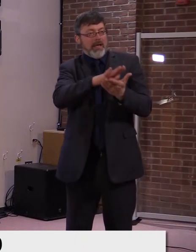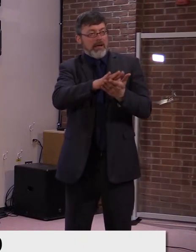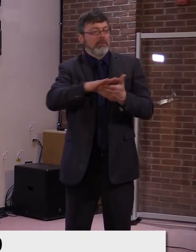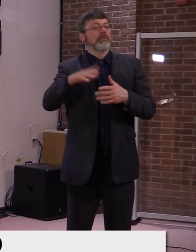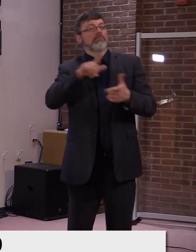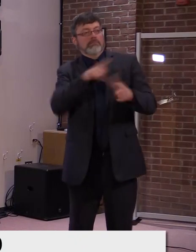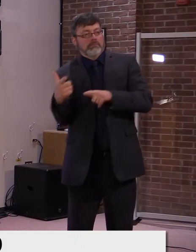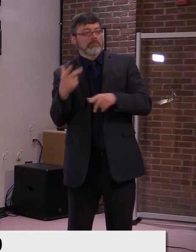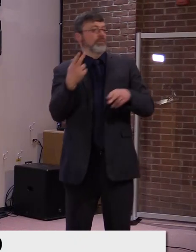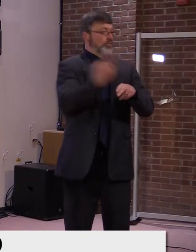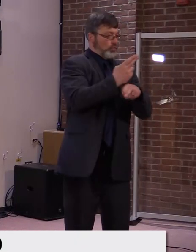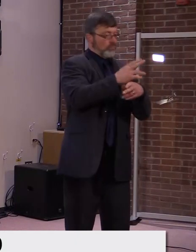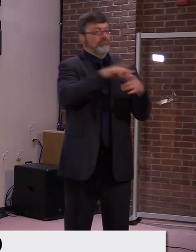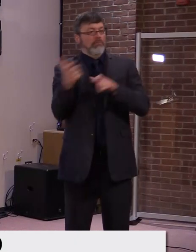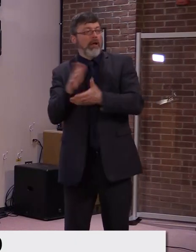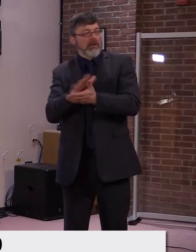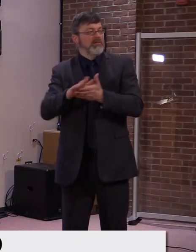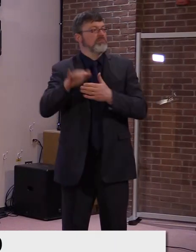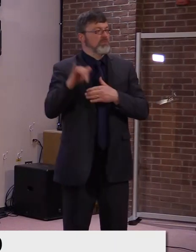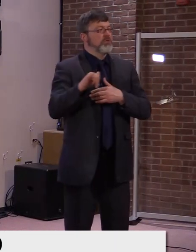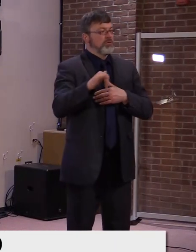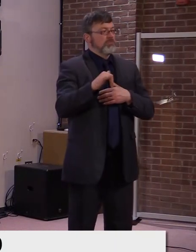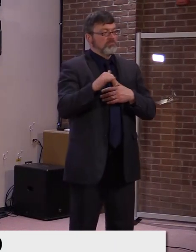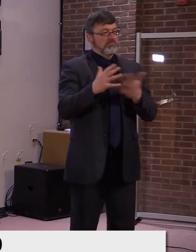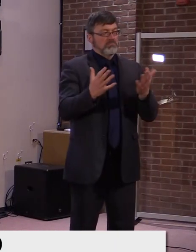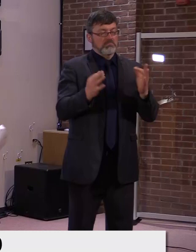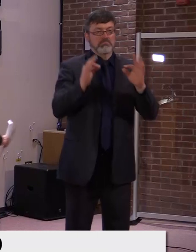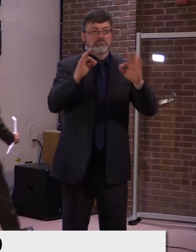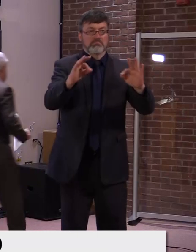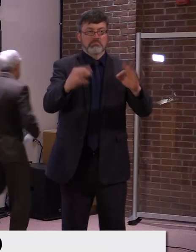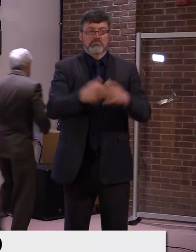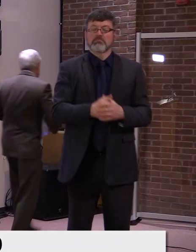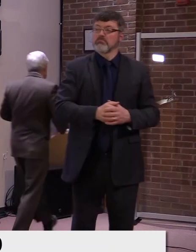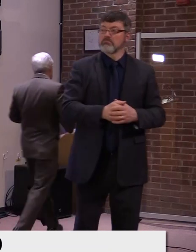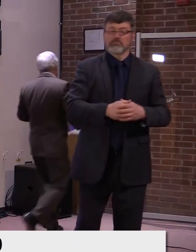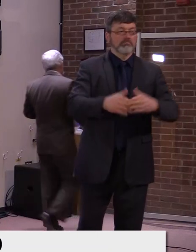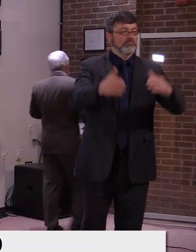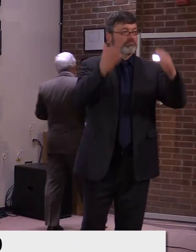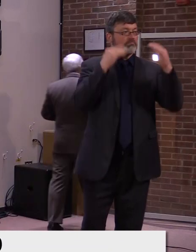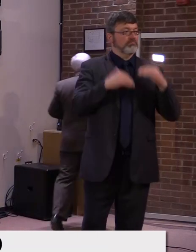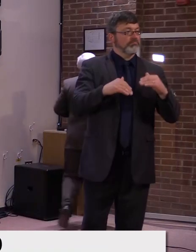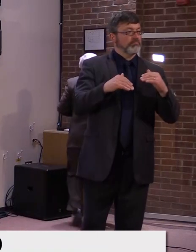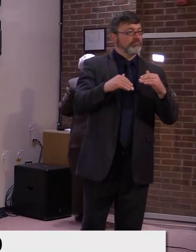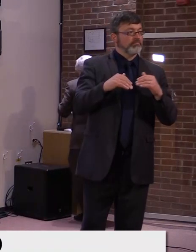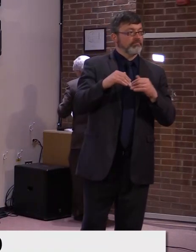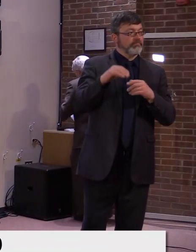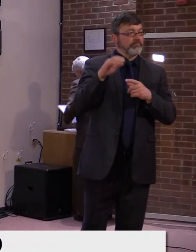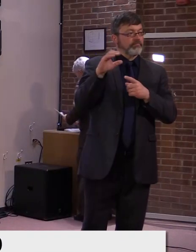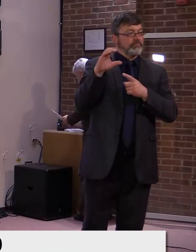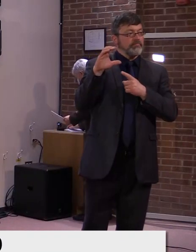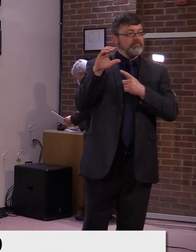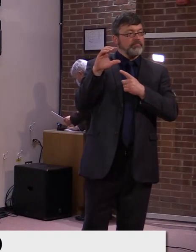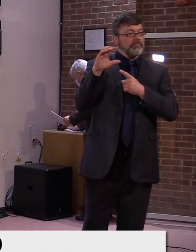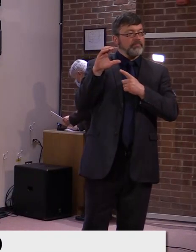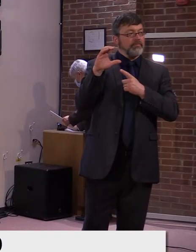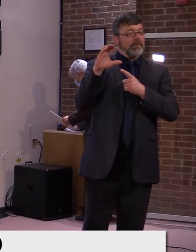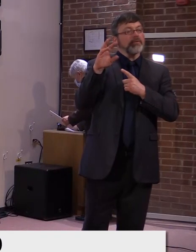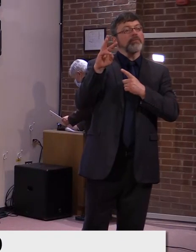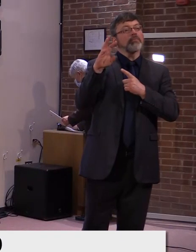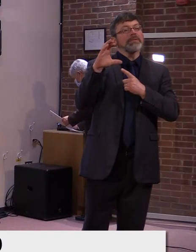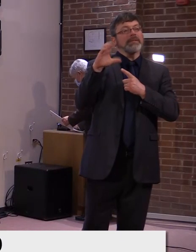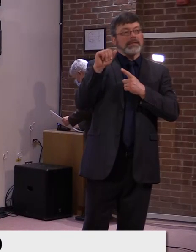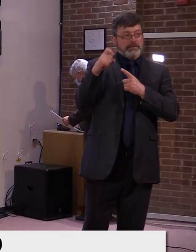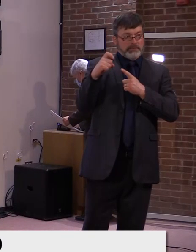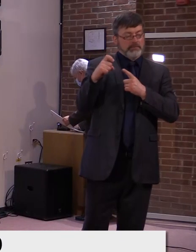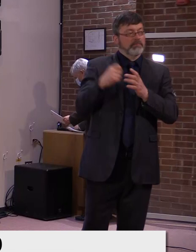Hi, I had a woman who reached out to me saying that she signed up for a Pfizer shot with the state's Berlin JCPenney site. However, when she got there on Sunday, she was